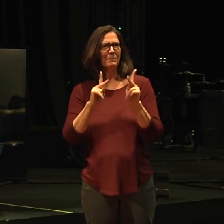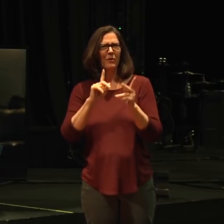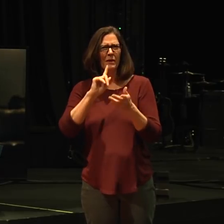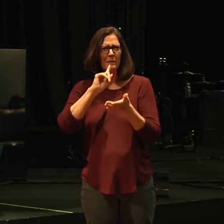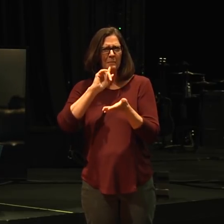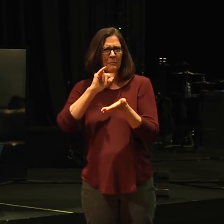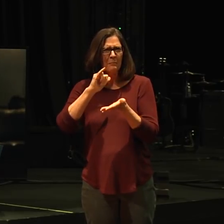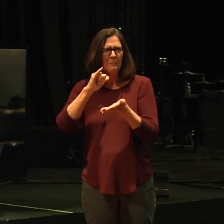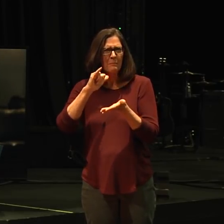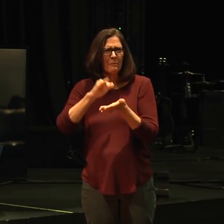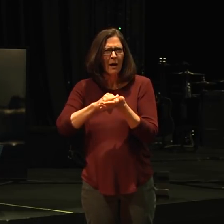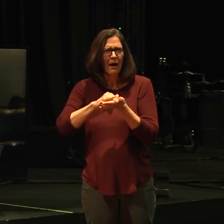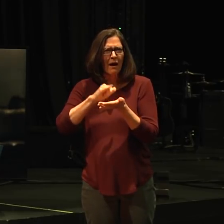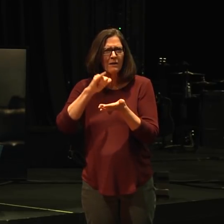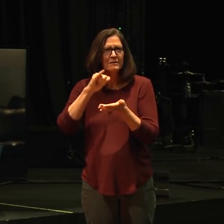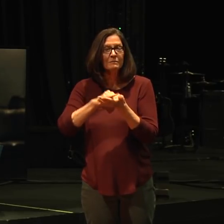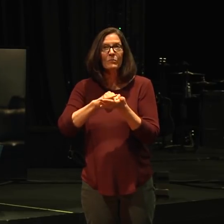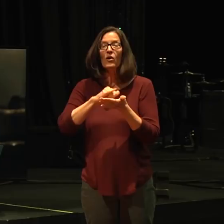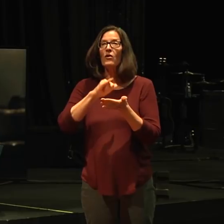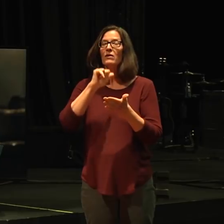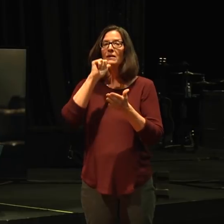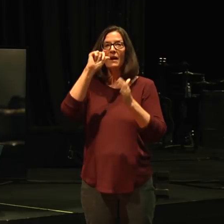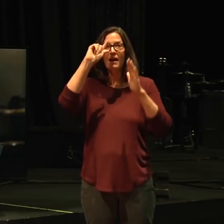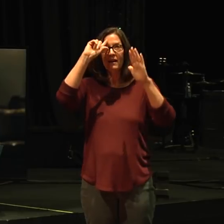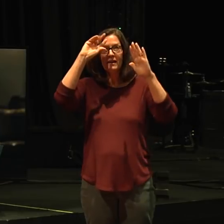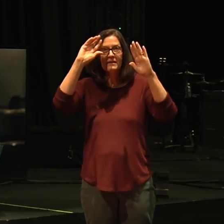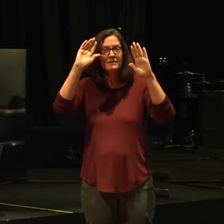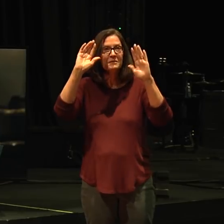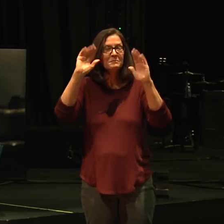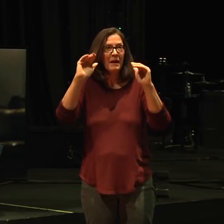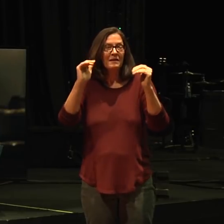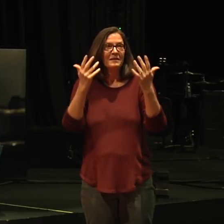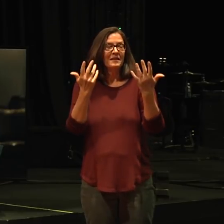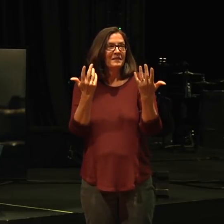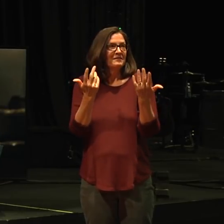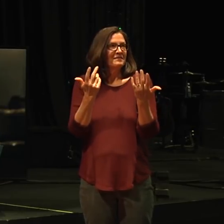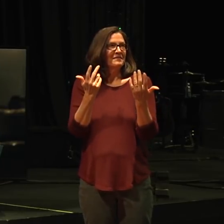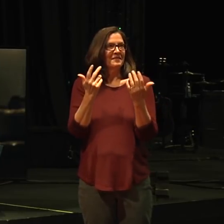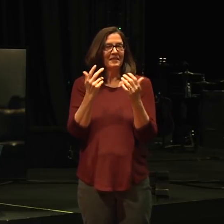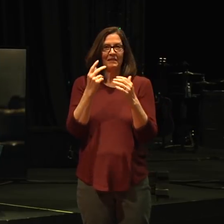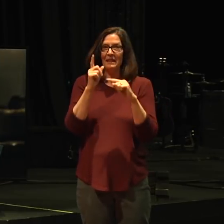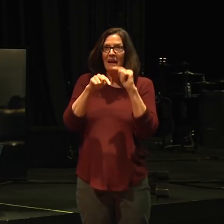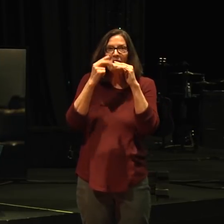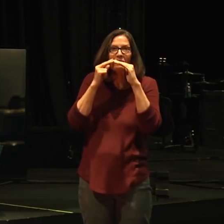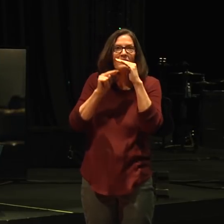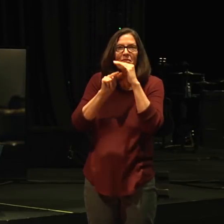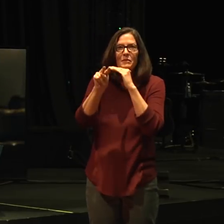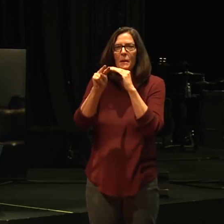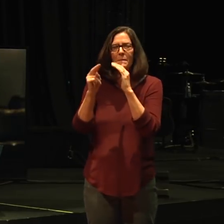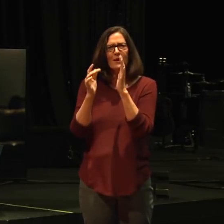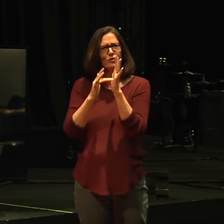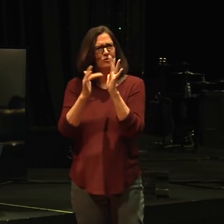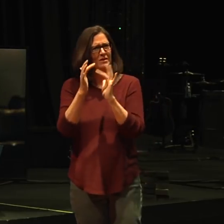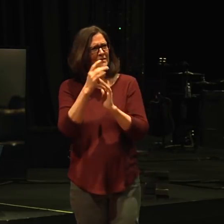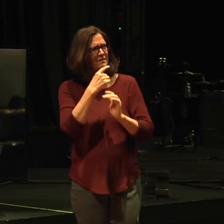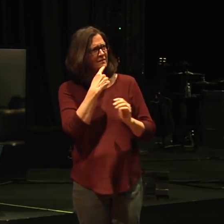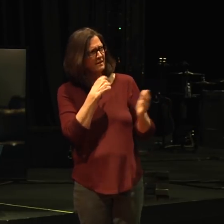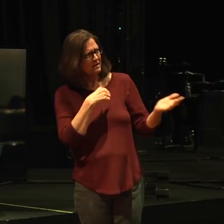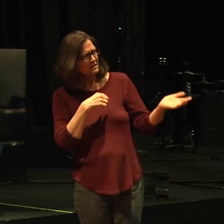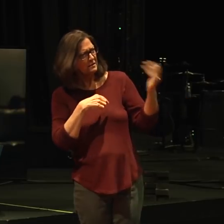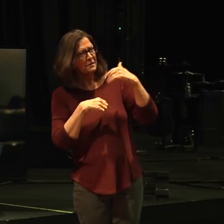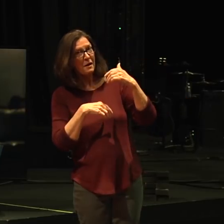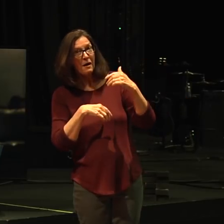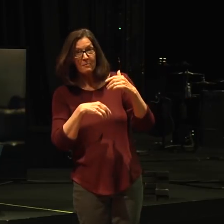impossible. It's certainly unexpected. I mean, didn't see that coming, right? Jesus said, come, get out of the boat, Peter.